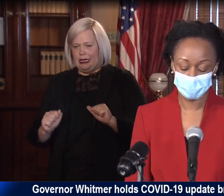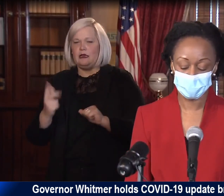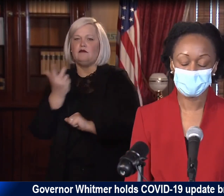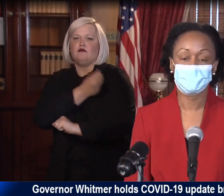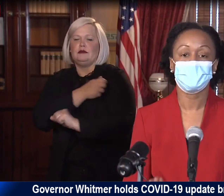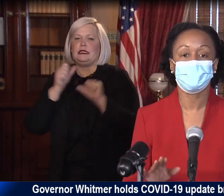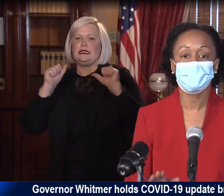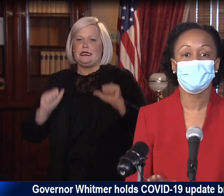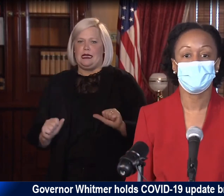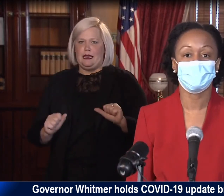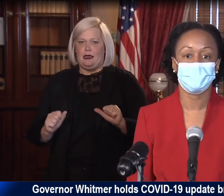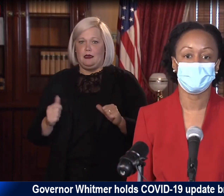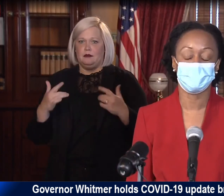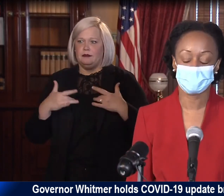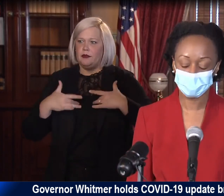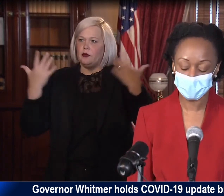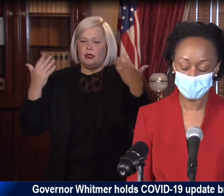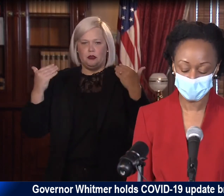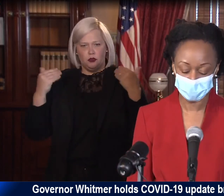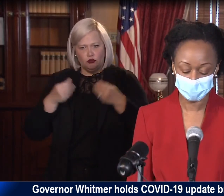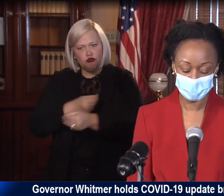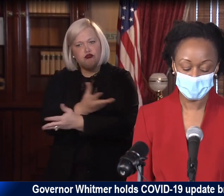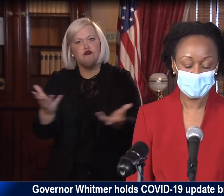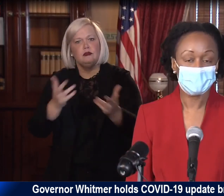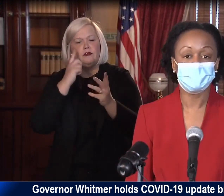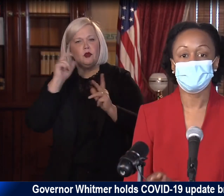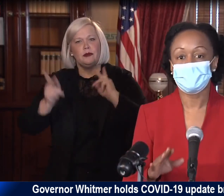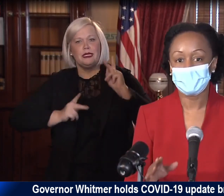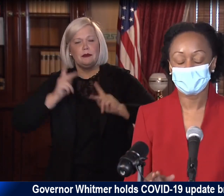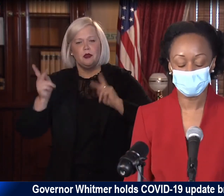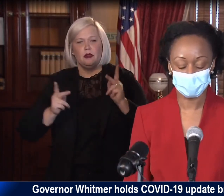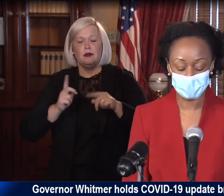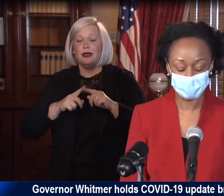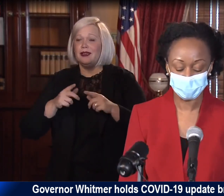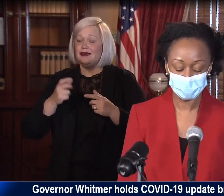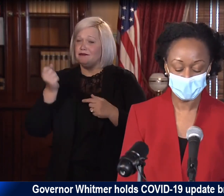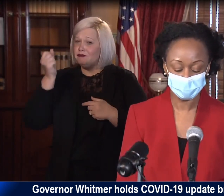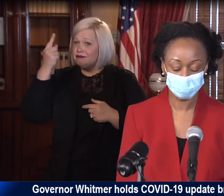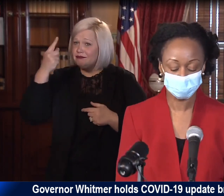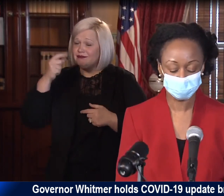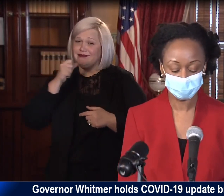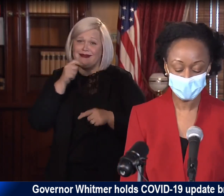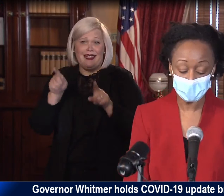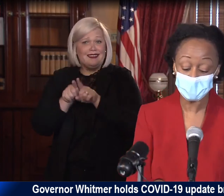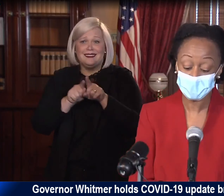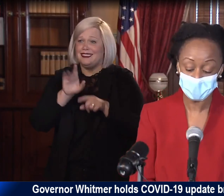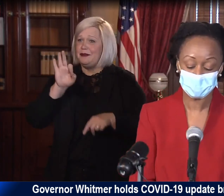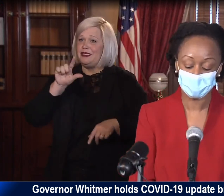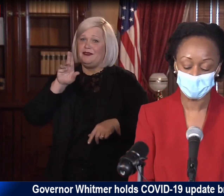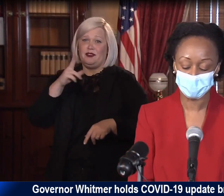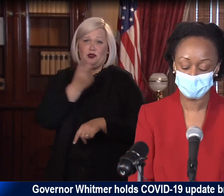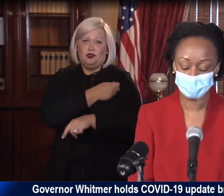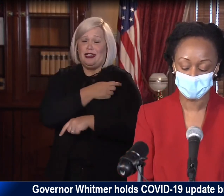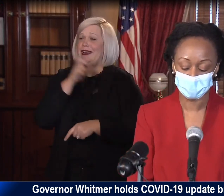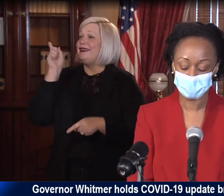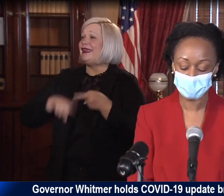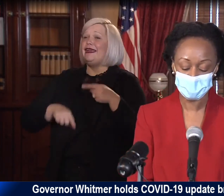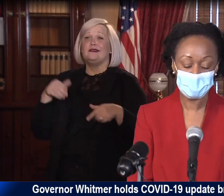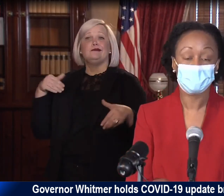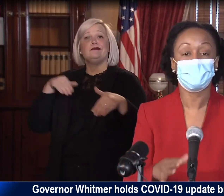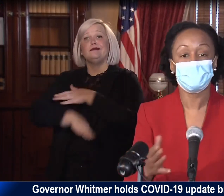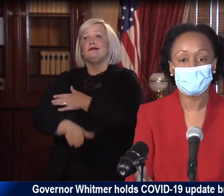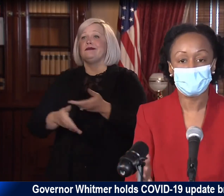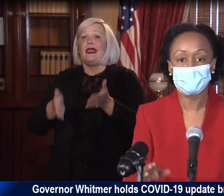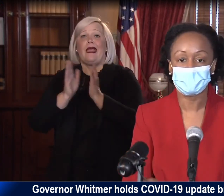this forward, but I really want people to be patient. This is not like a flu shot. You can't just walk up to a